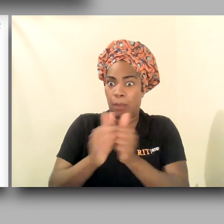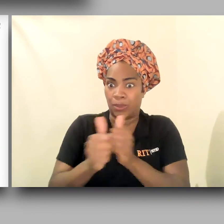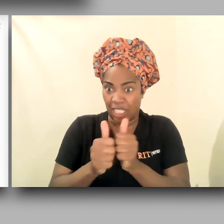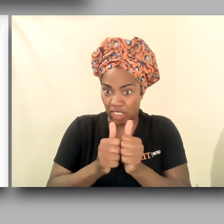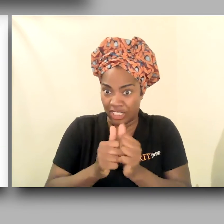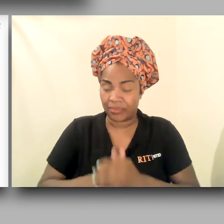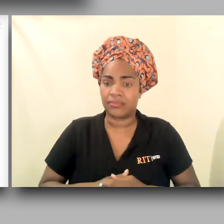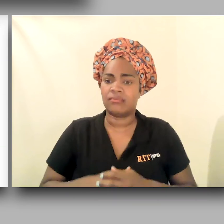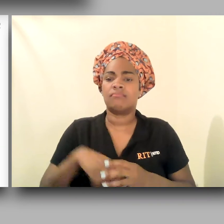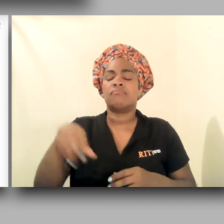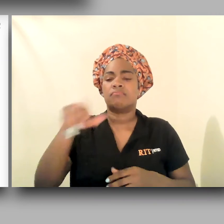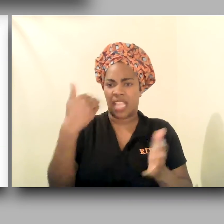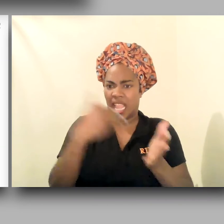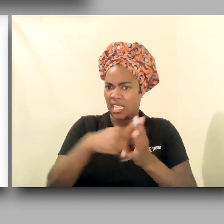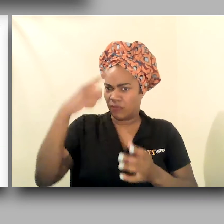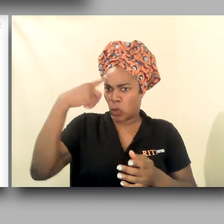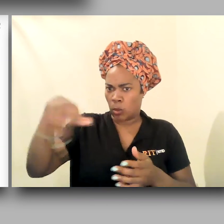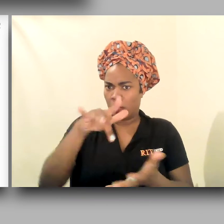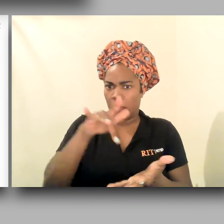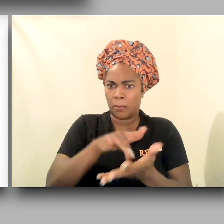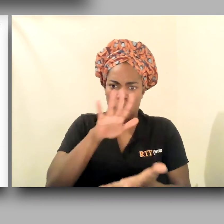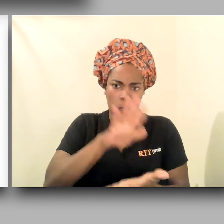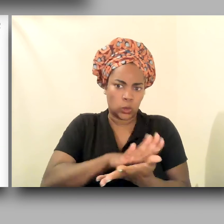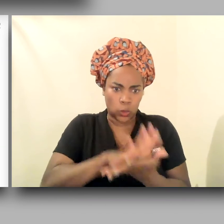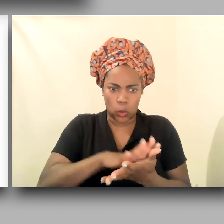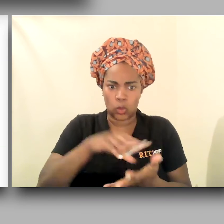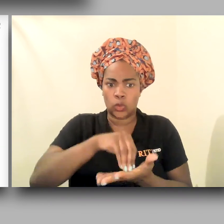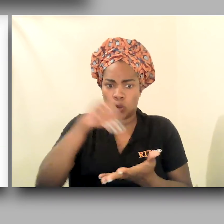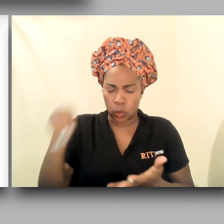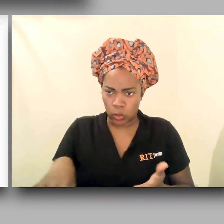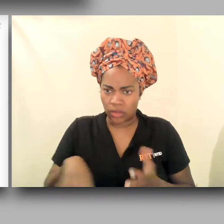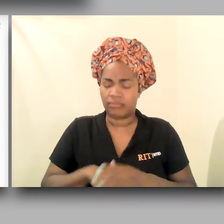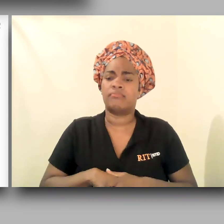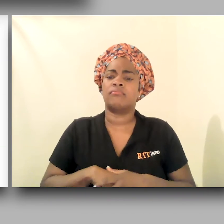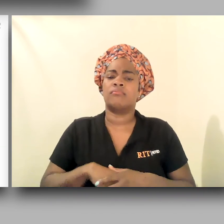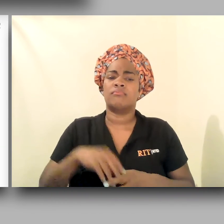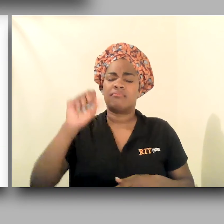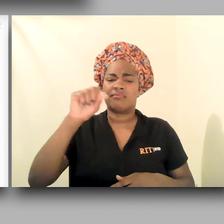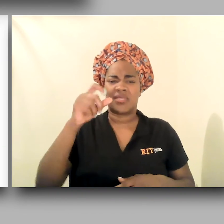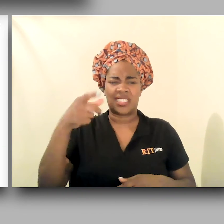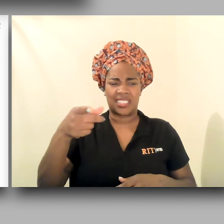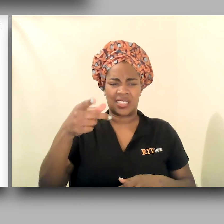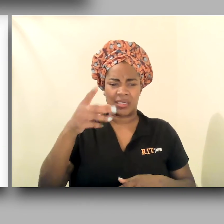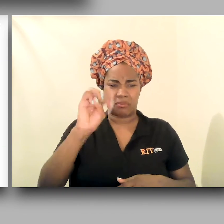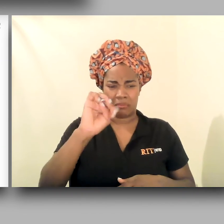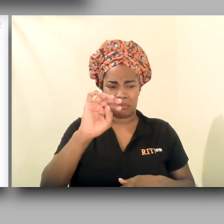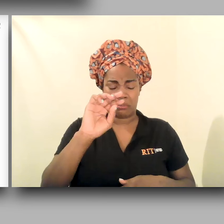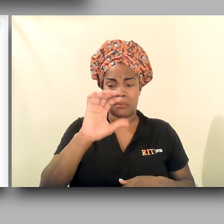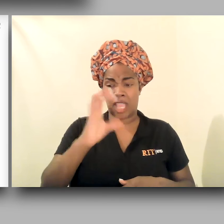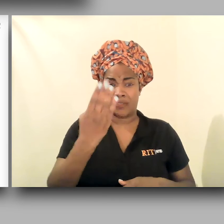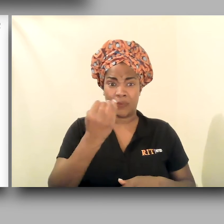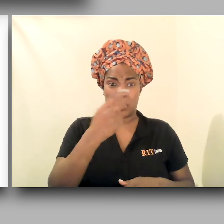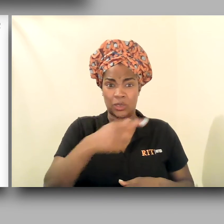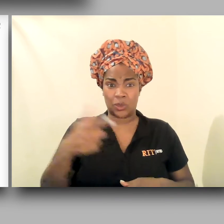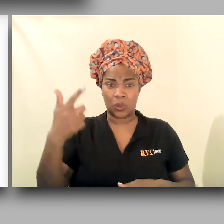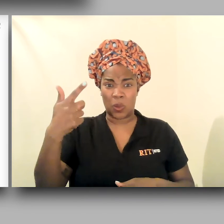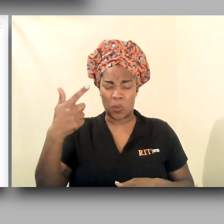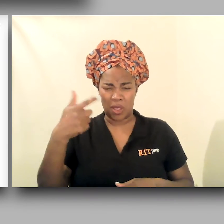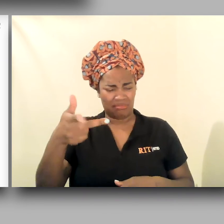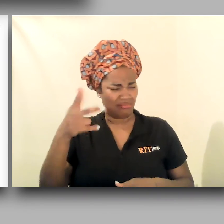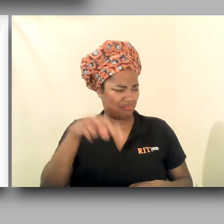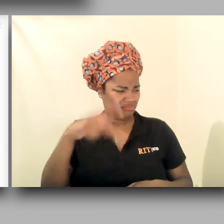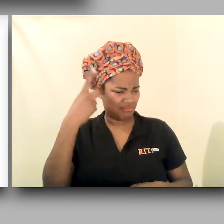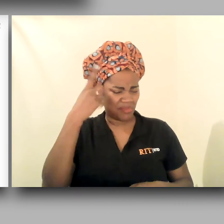We do have the math competition that will be happening on March 14th through the 21st, and that's for